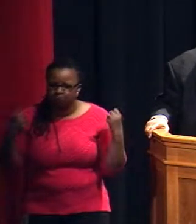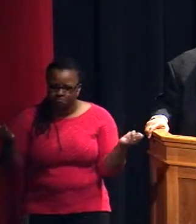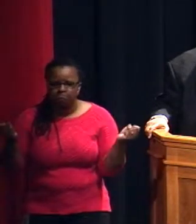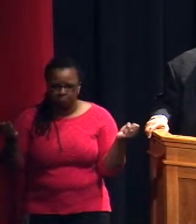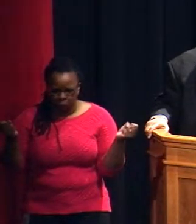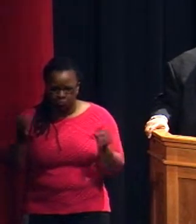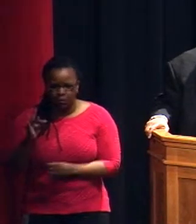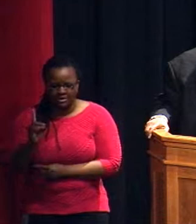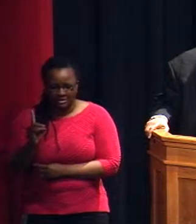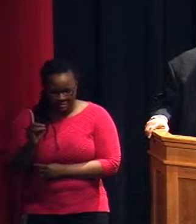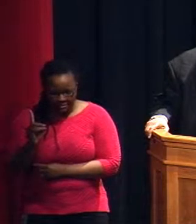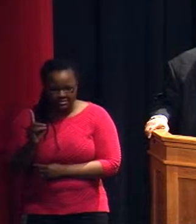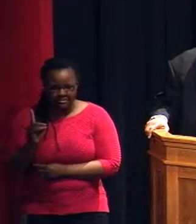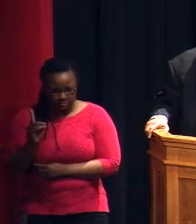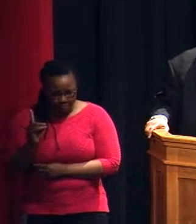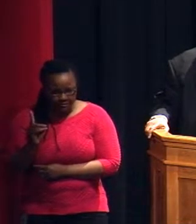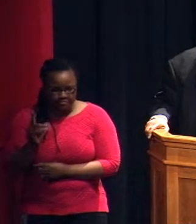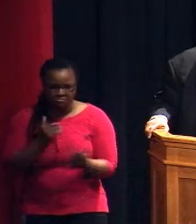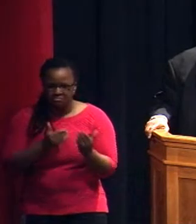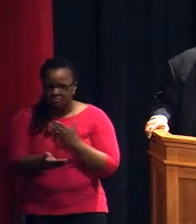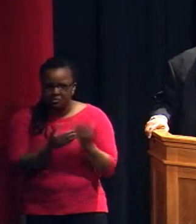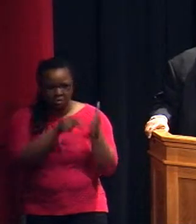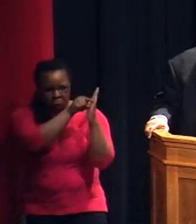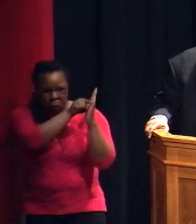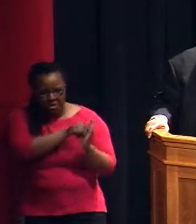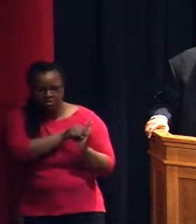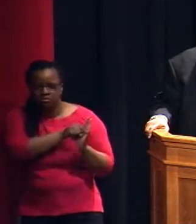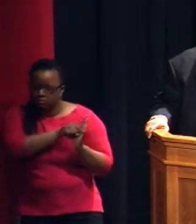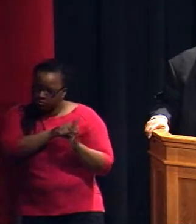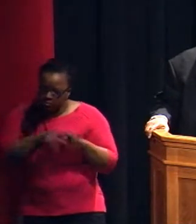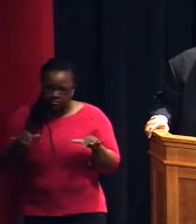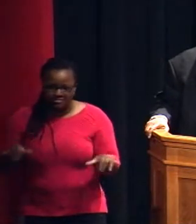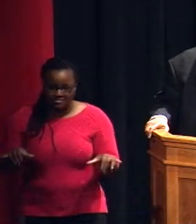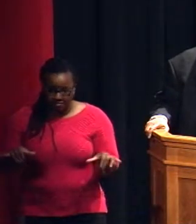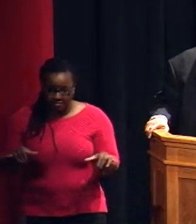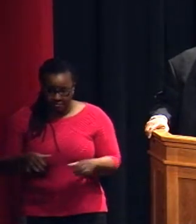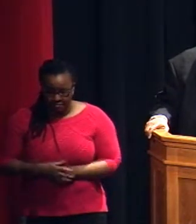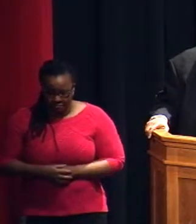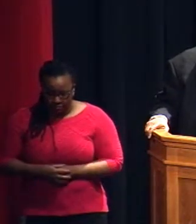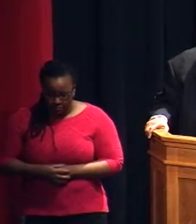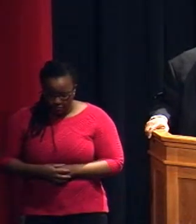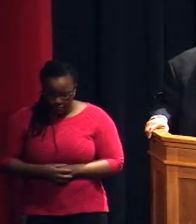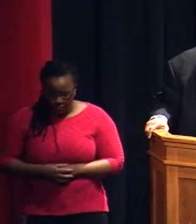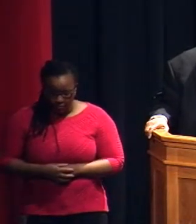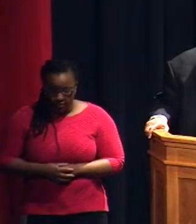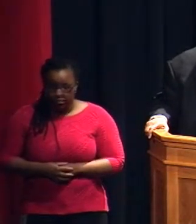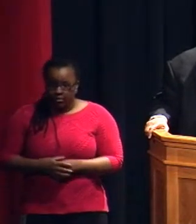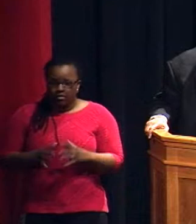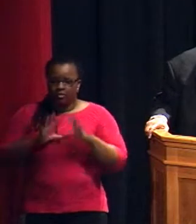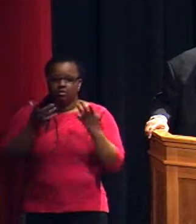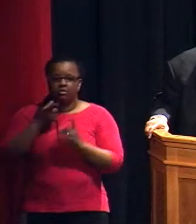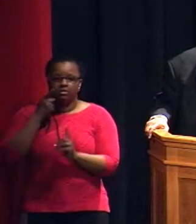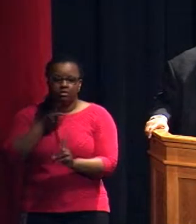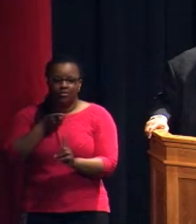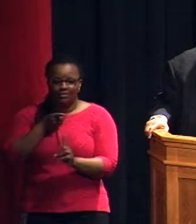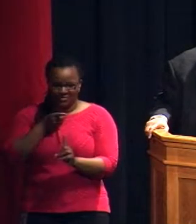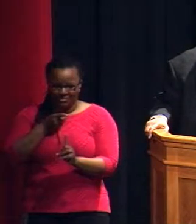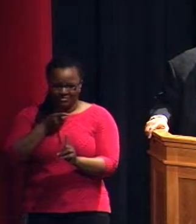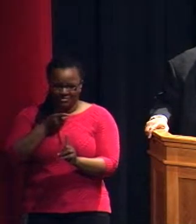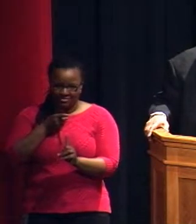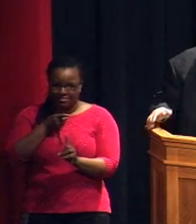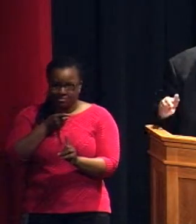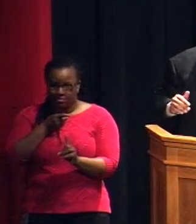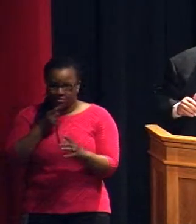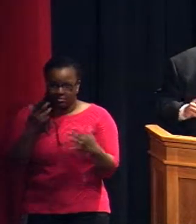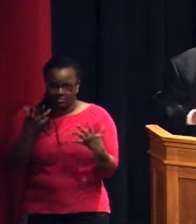doing something that was heroic. You need to understand that the whole design was for us to fail,